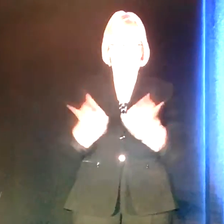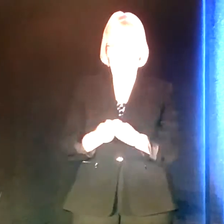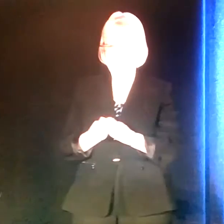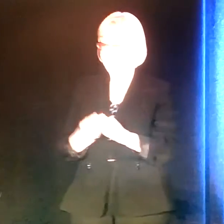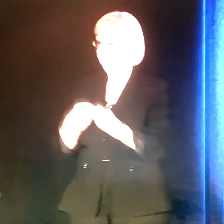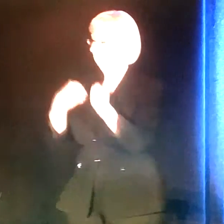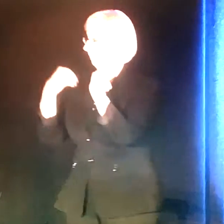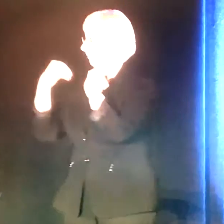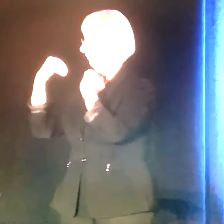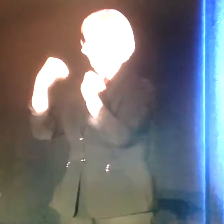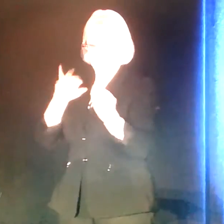and from the computers.